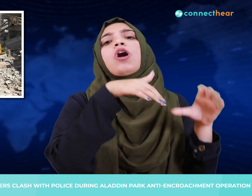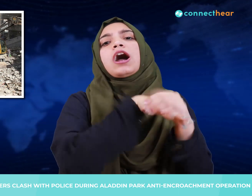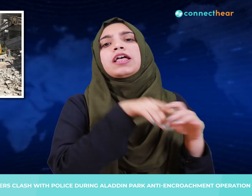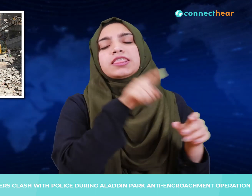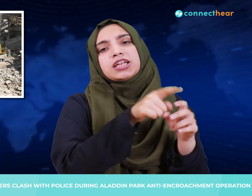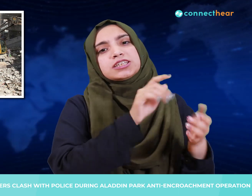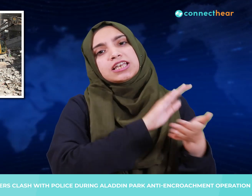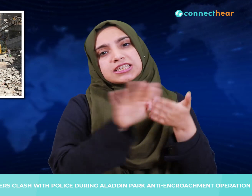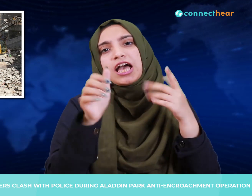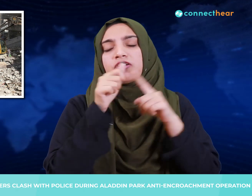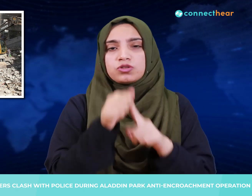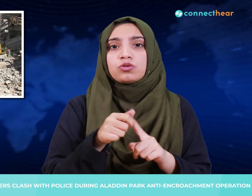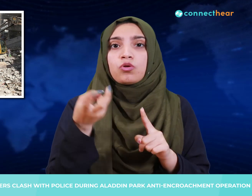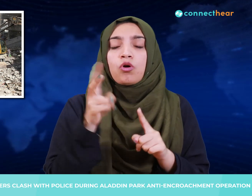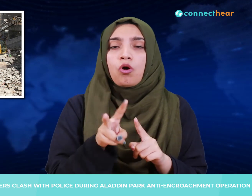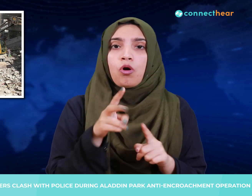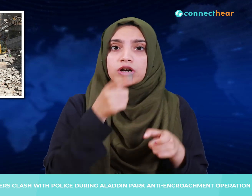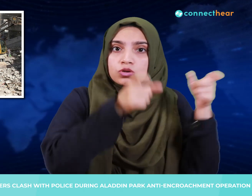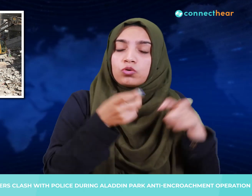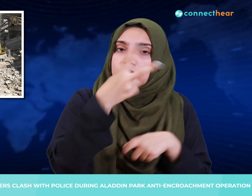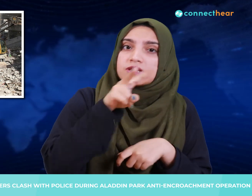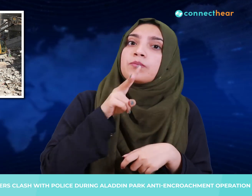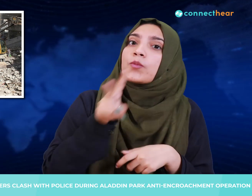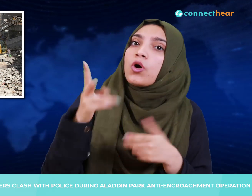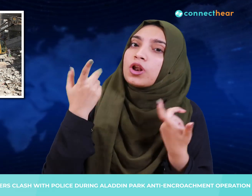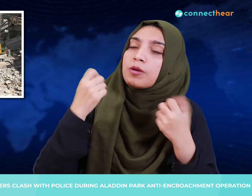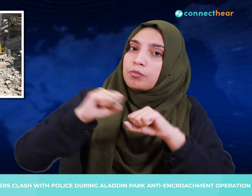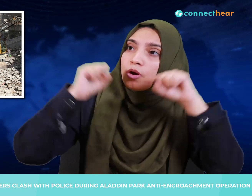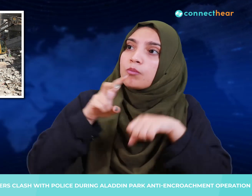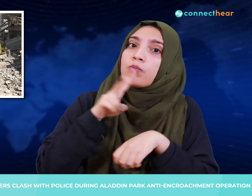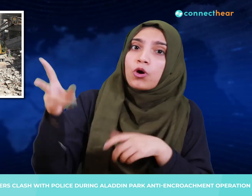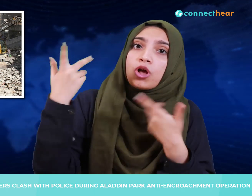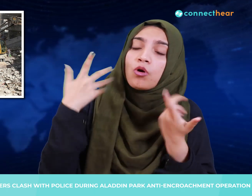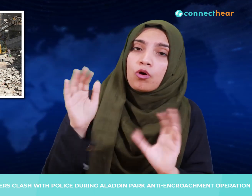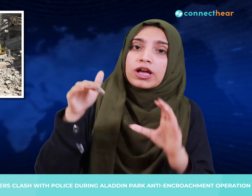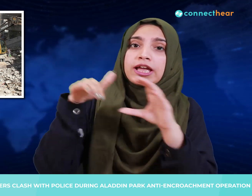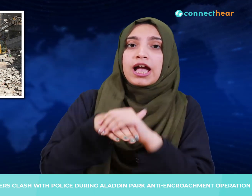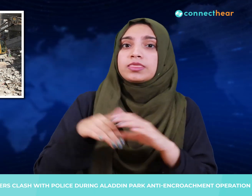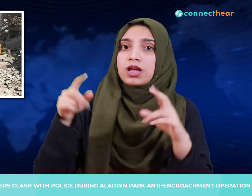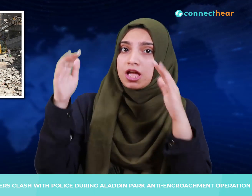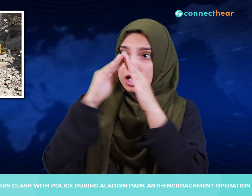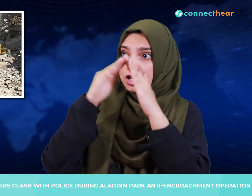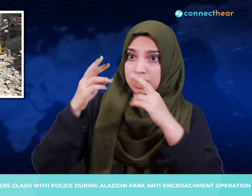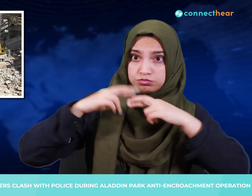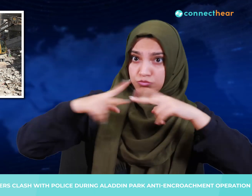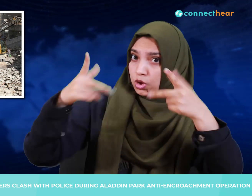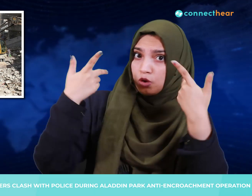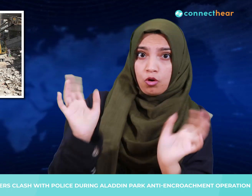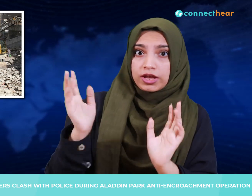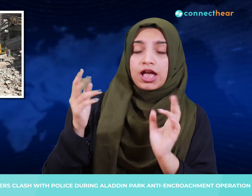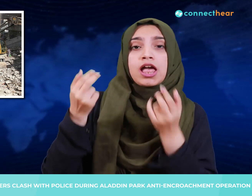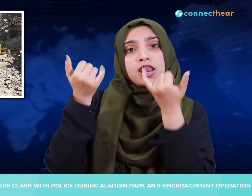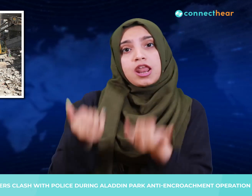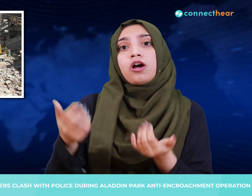house, the Apex Court annulled all restraining orders against anti-encroachment drives.